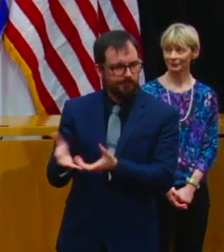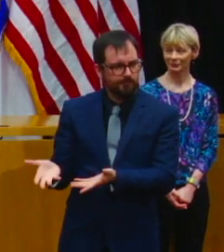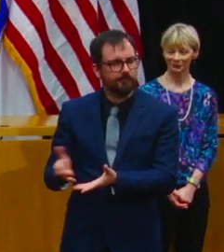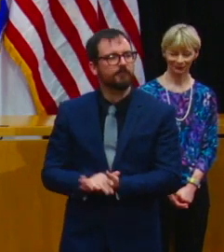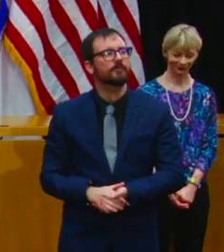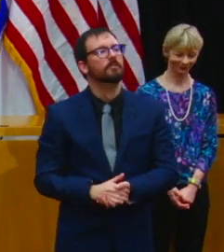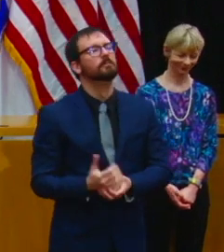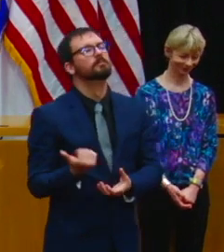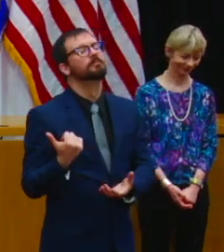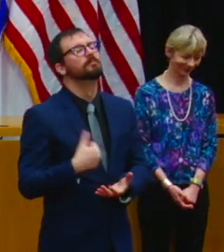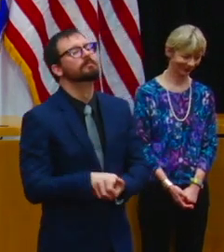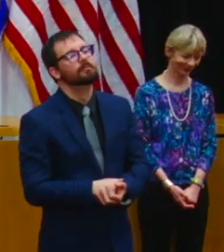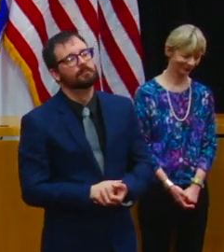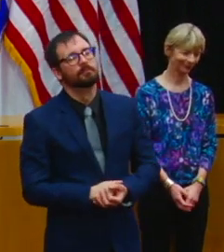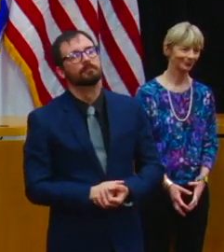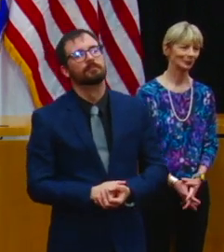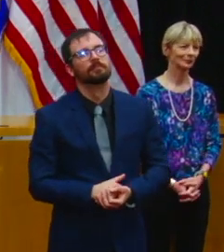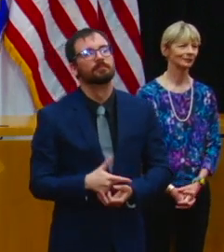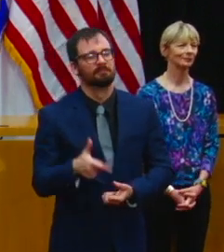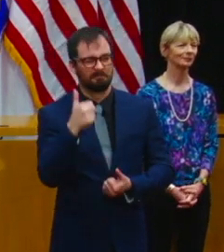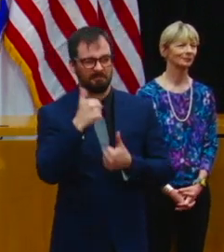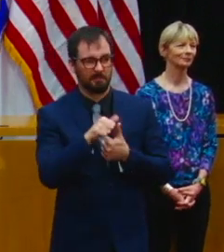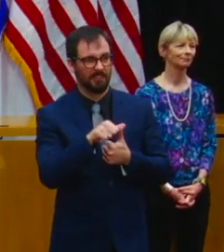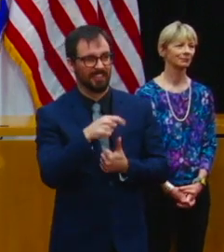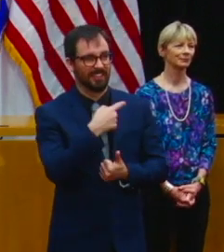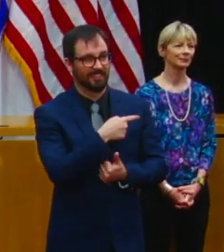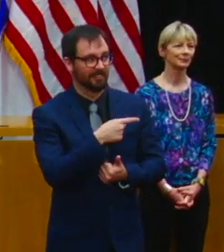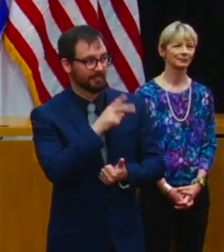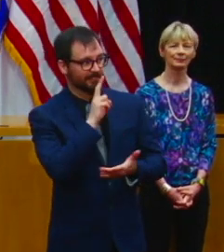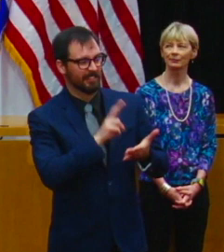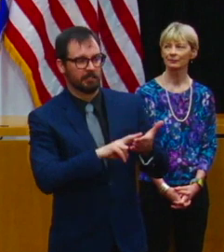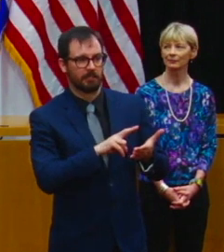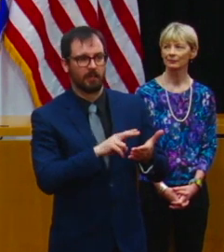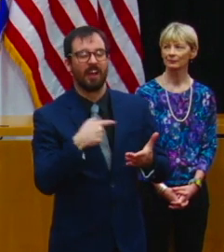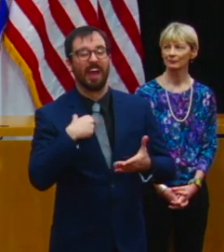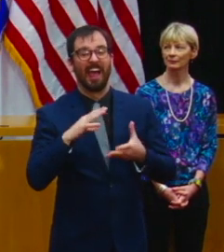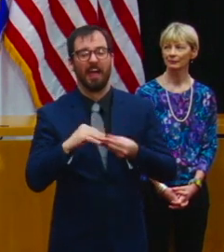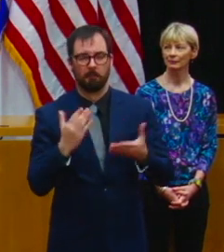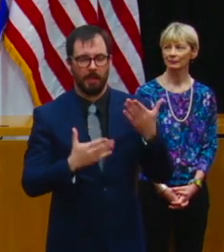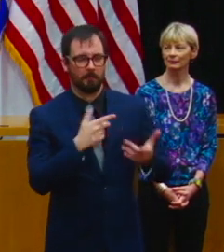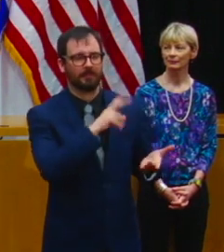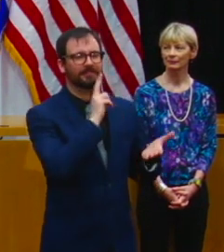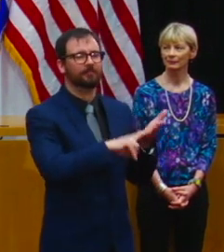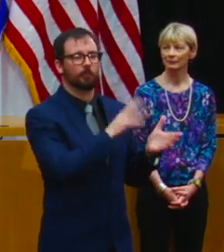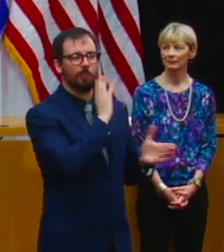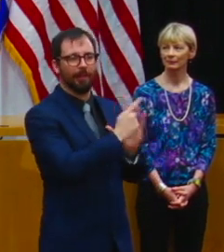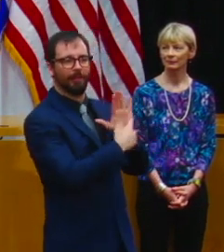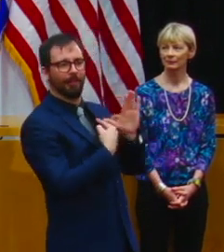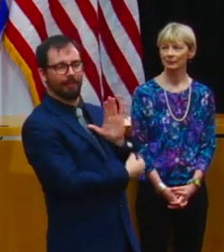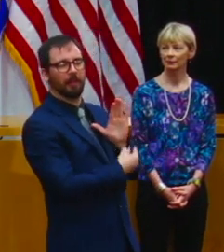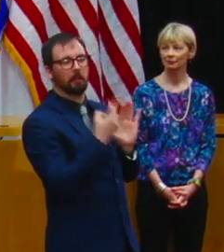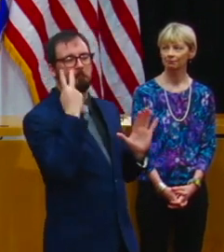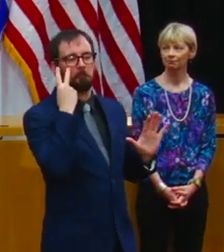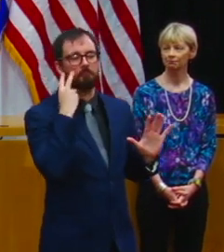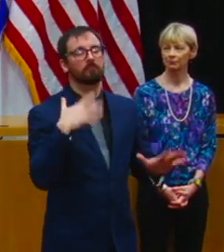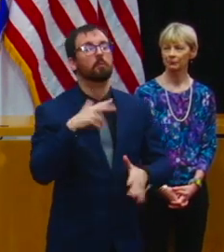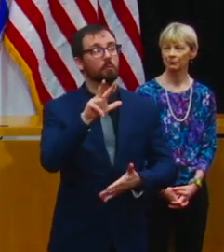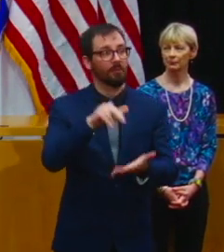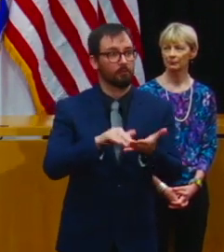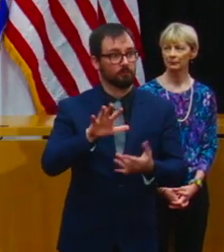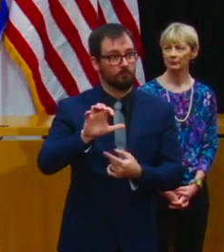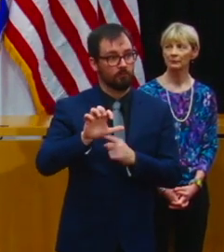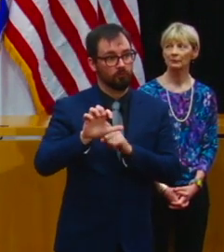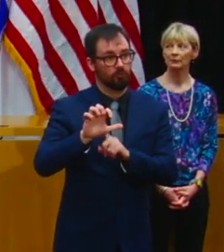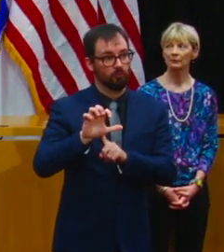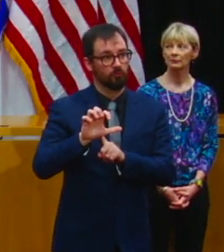correct me if I get it wrong, is that 3,500 tests, given the size of Massachusetts, would be equivalent to the daily testing regimen that was